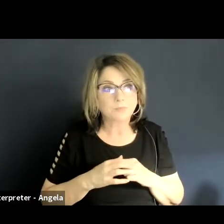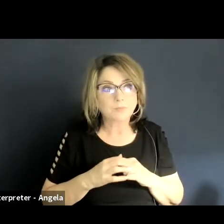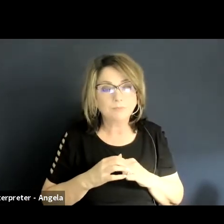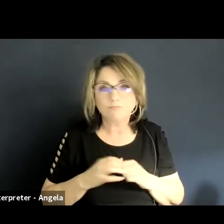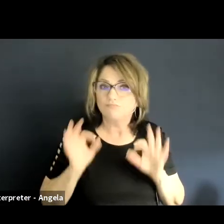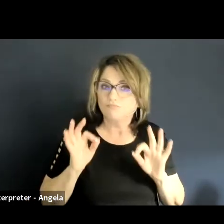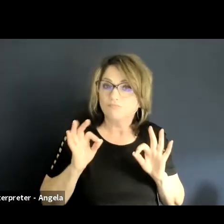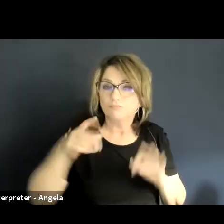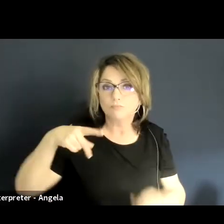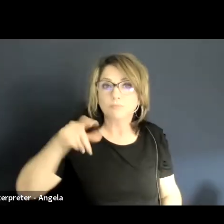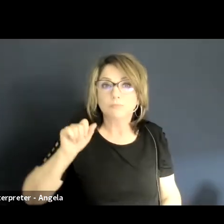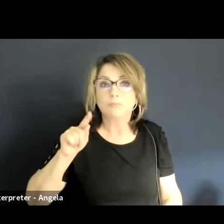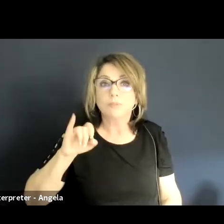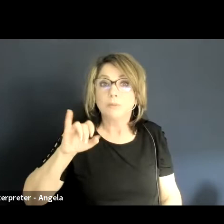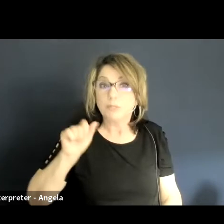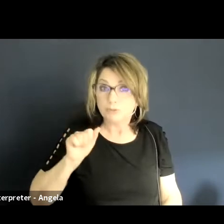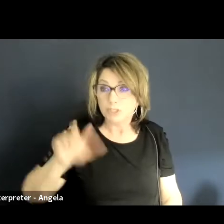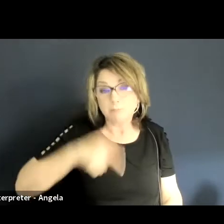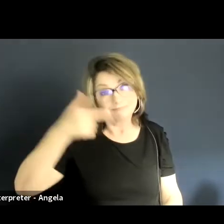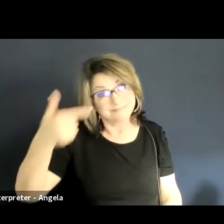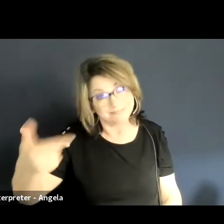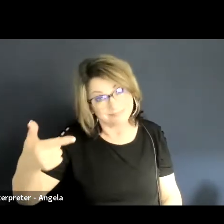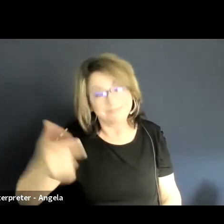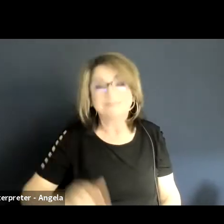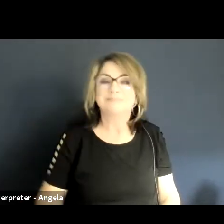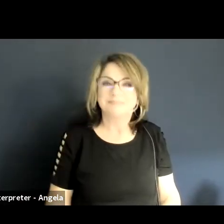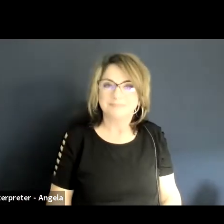Perfect. Patricia, I will go ahead and turn things over to you.